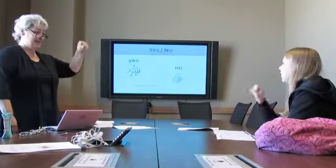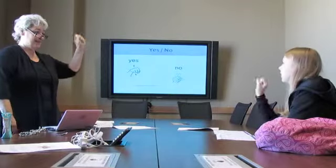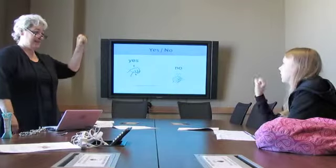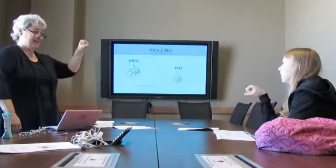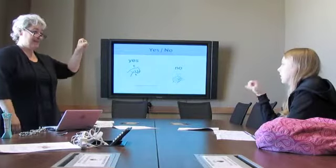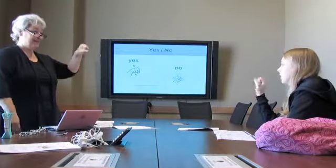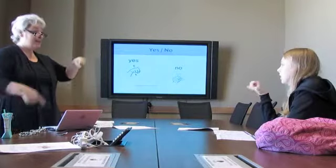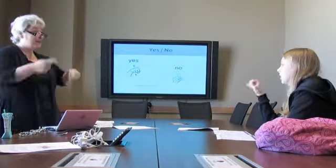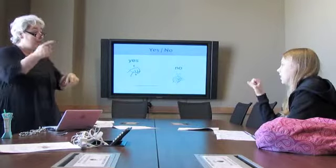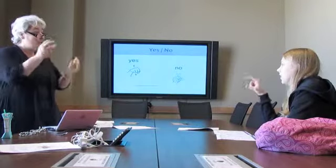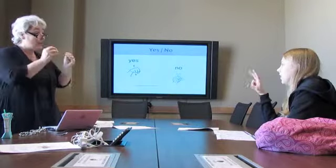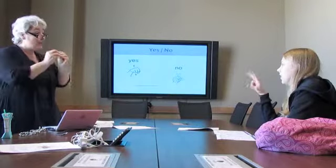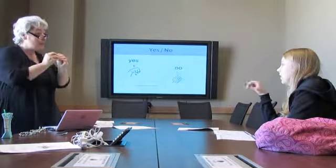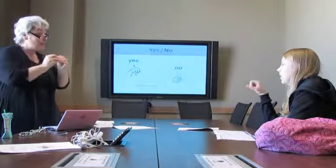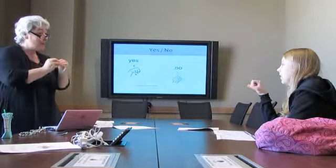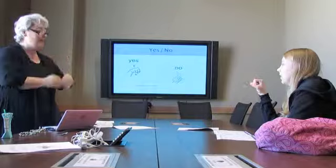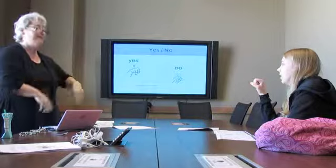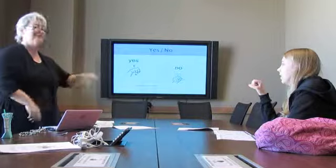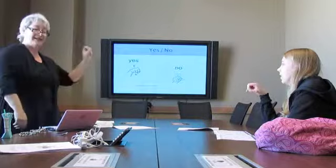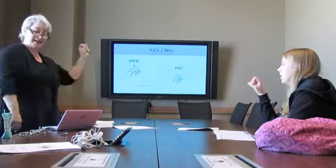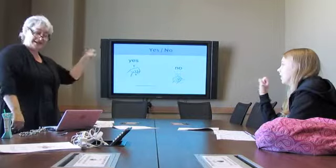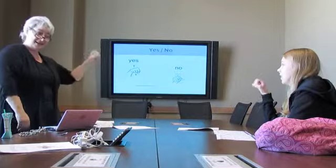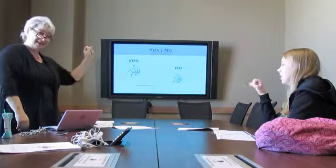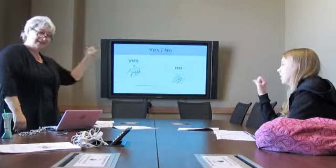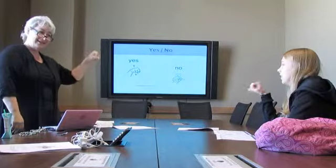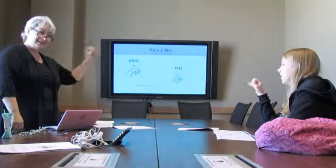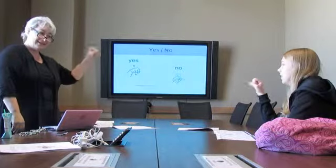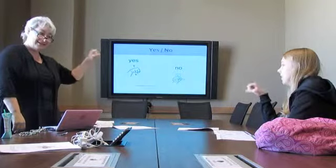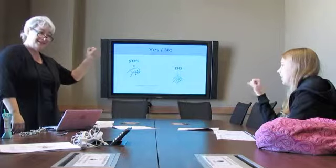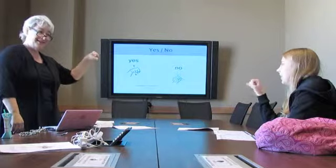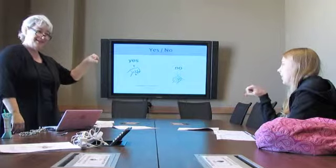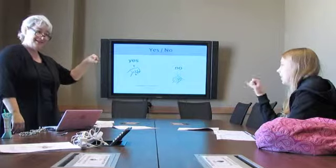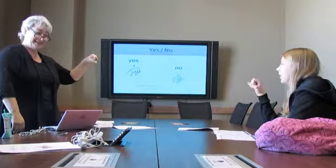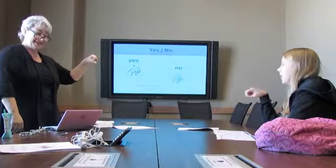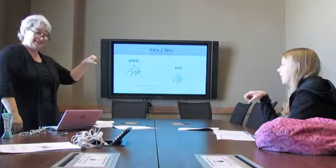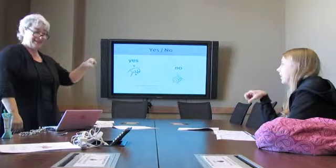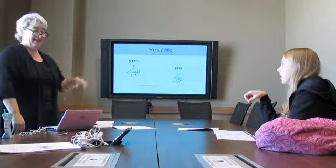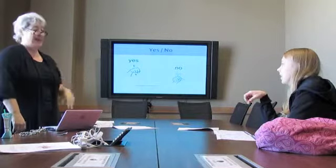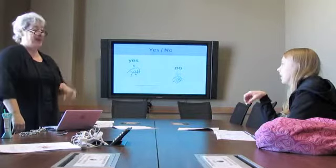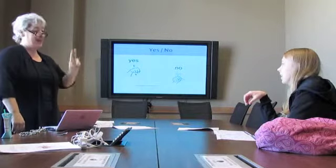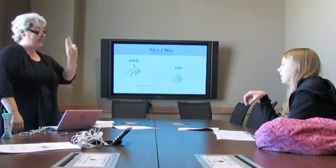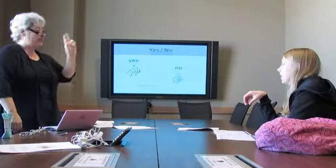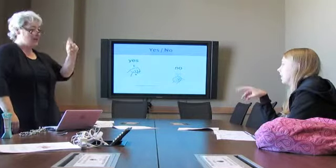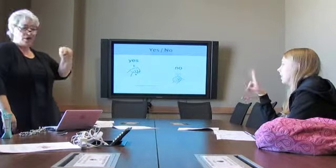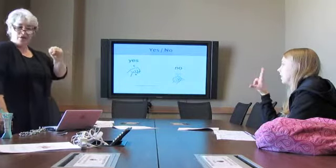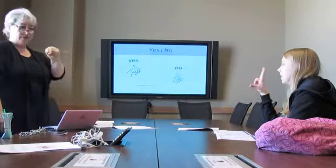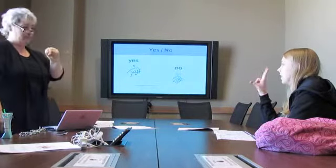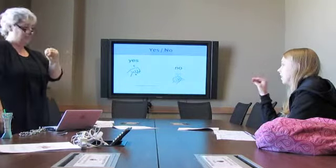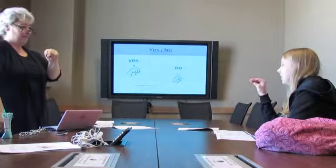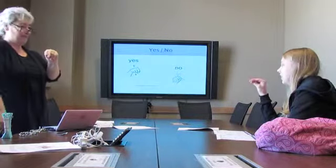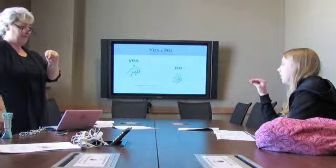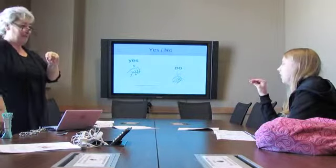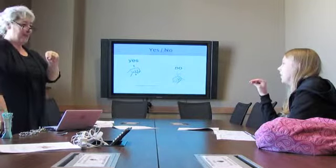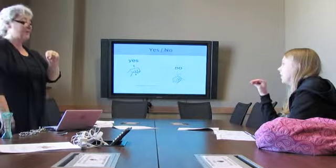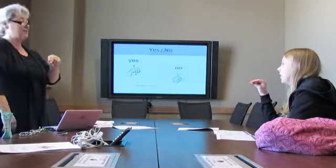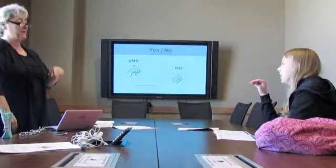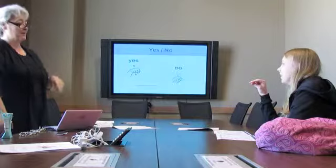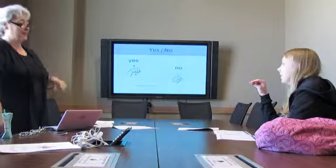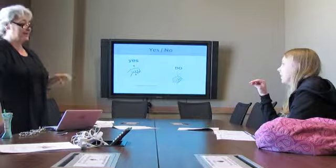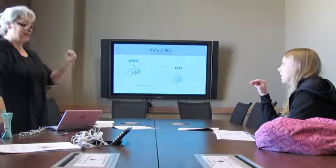Yes. Do you want more? Yes. And then no. My husband always said, if